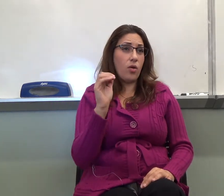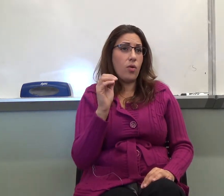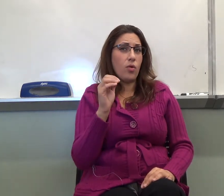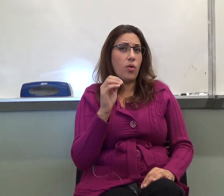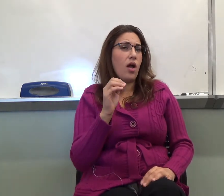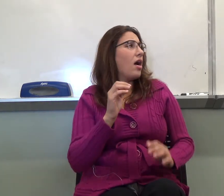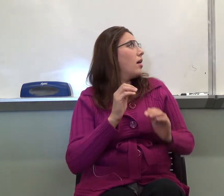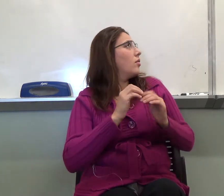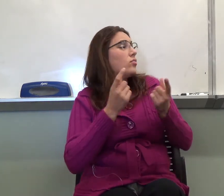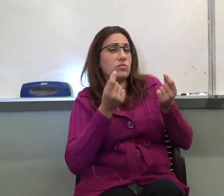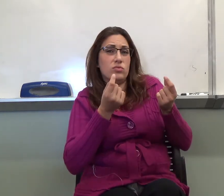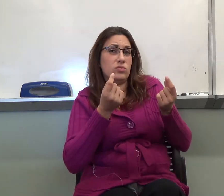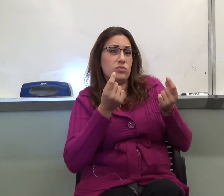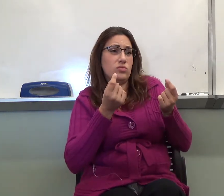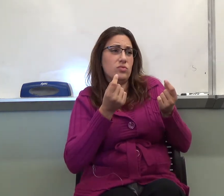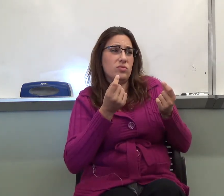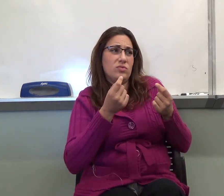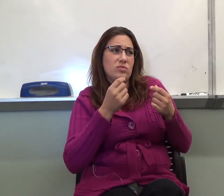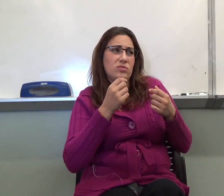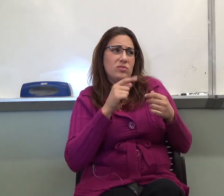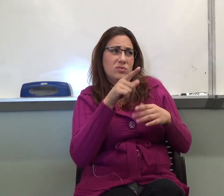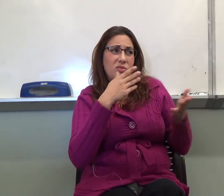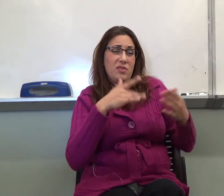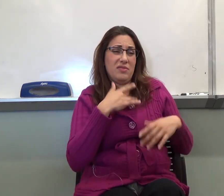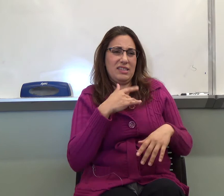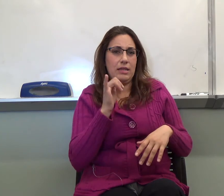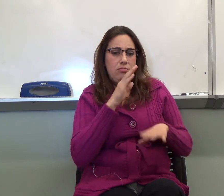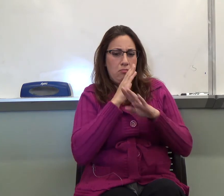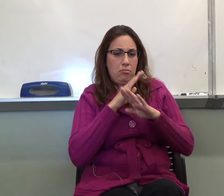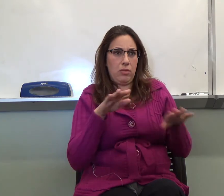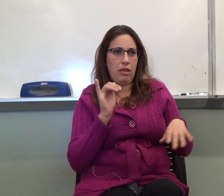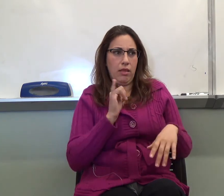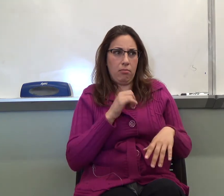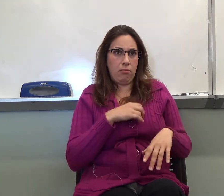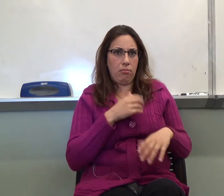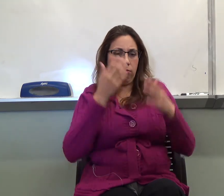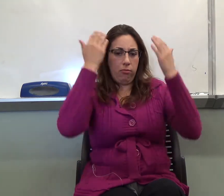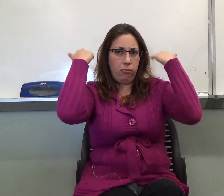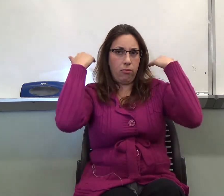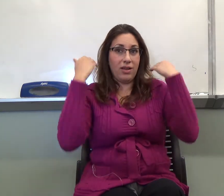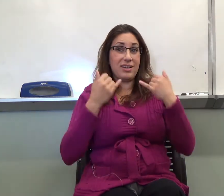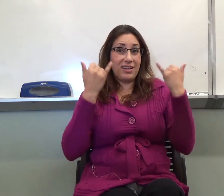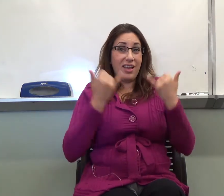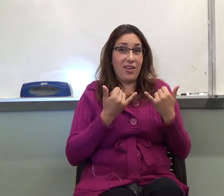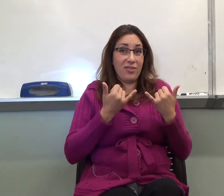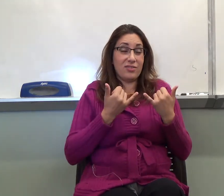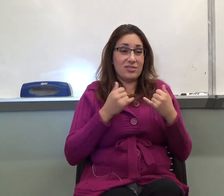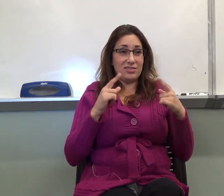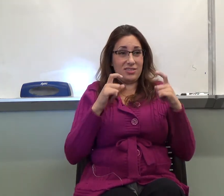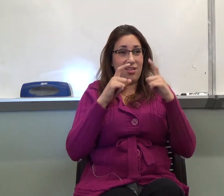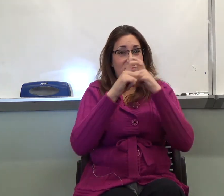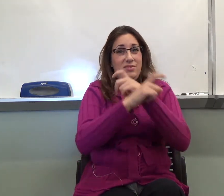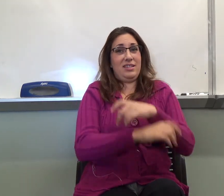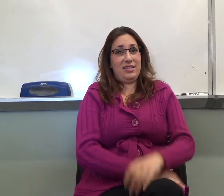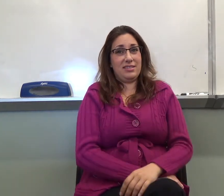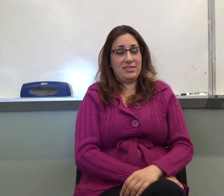true, there would be dead silence. It's too complicated now. And that's a kind of a